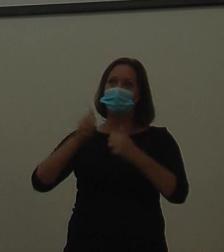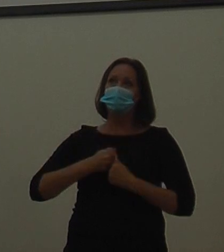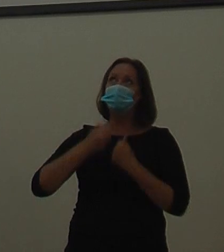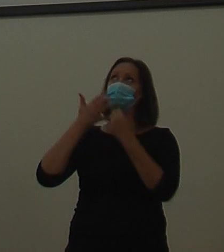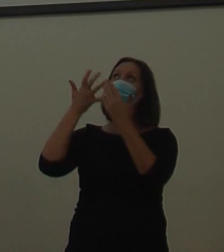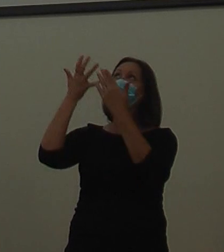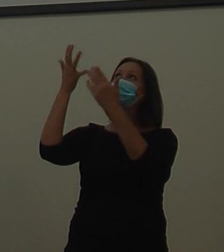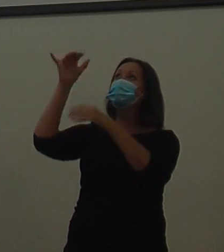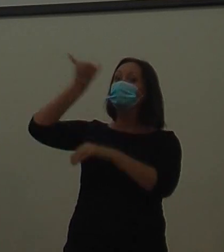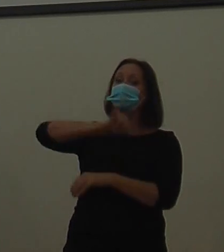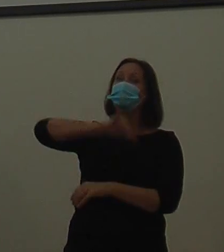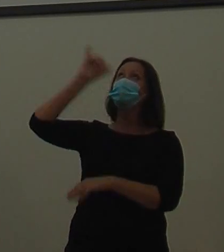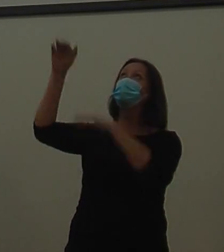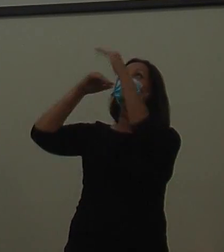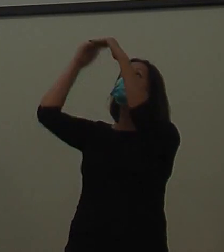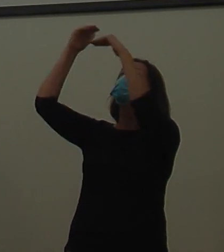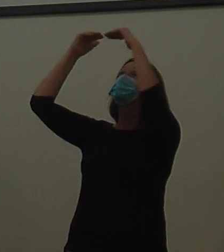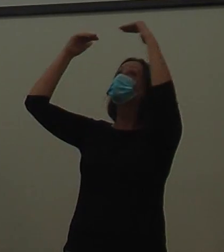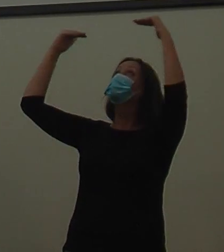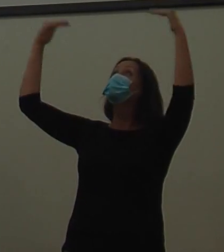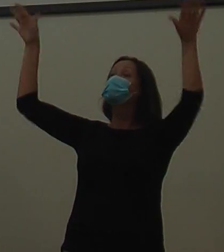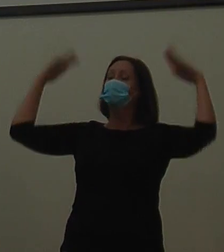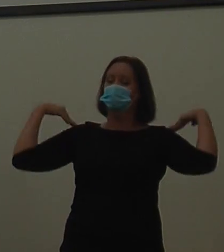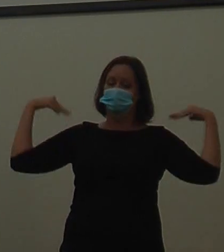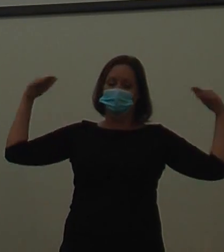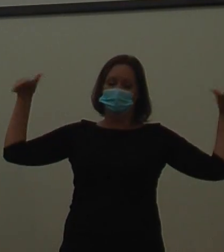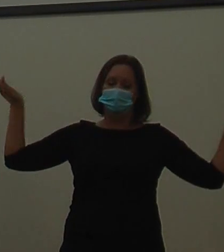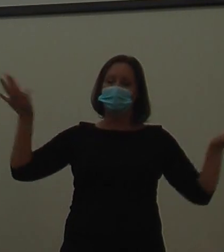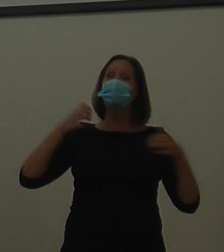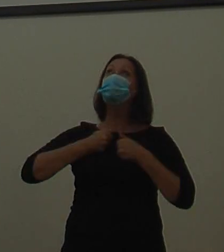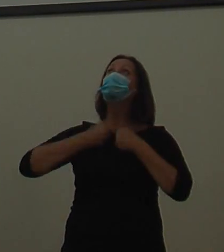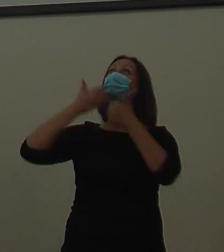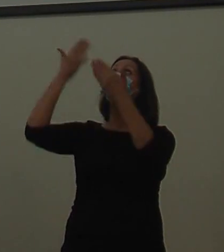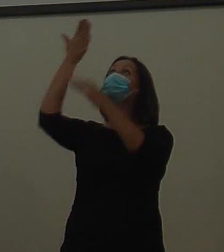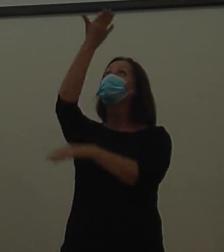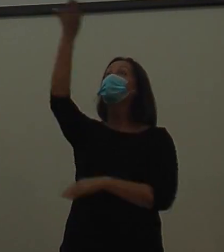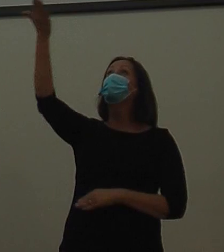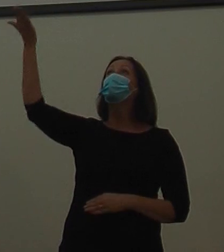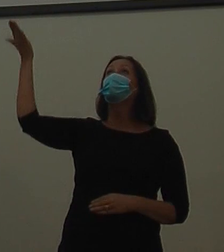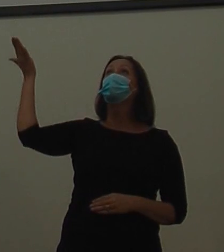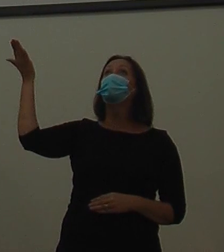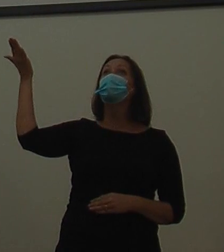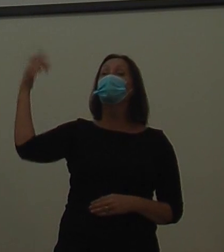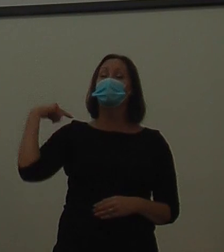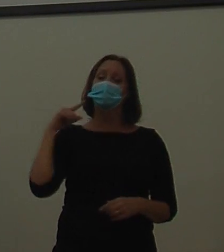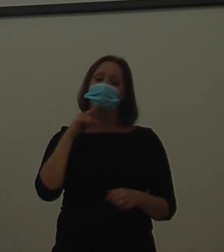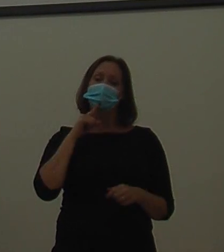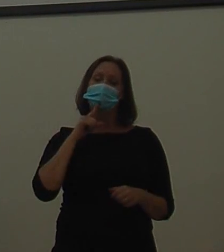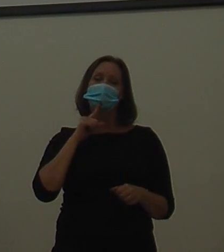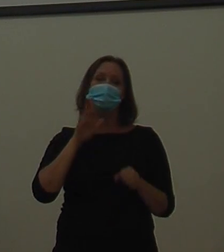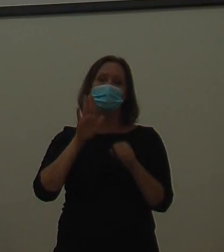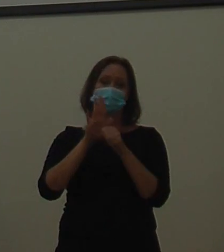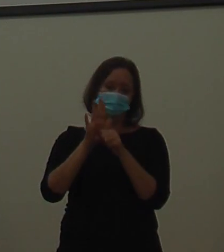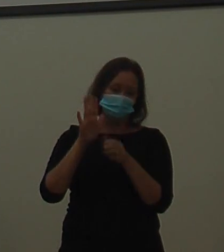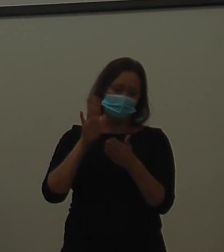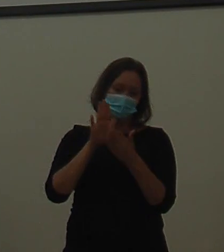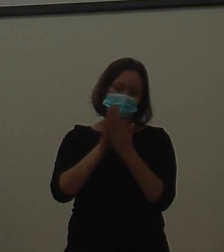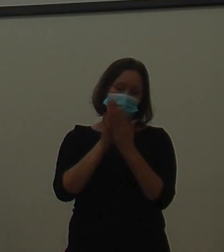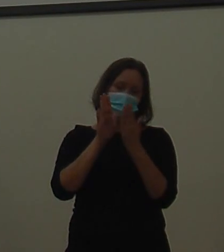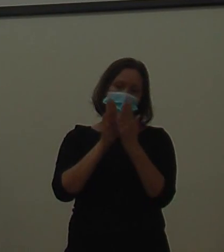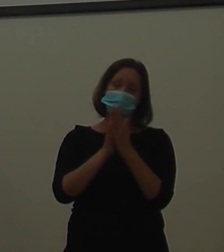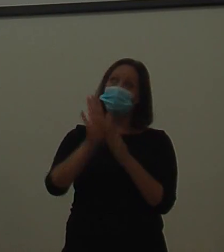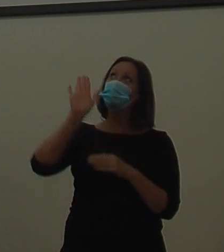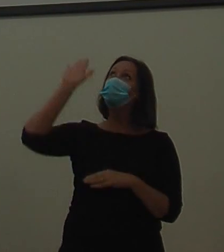sonnet, sung by flaming tongues above. Praise the mount